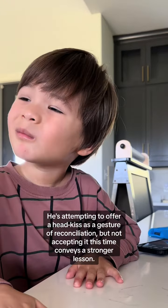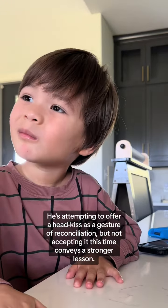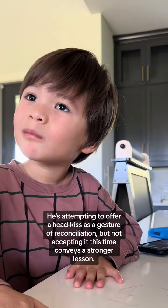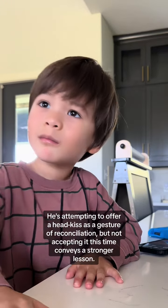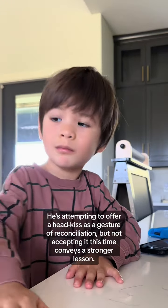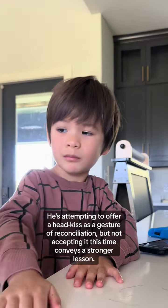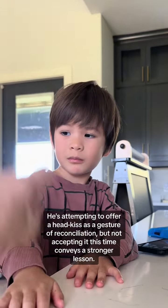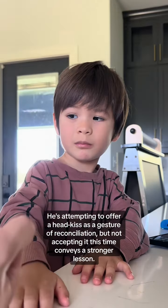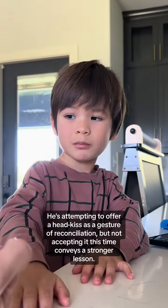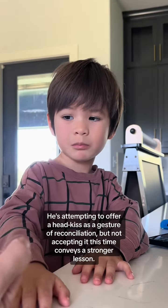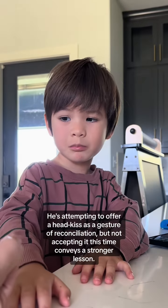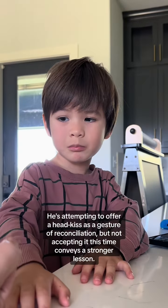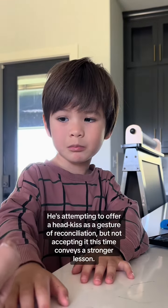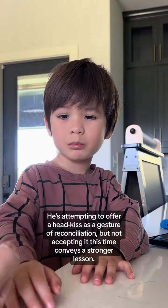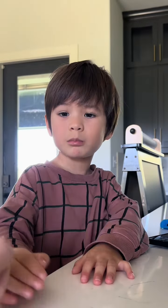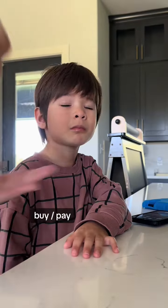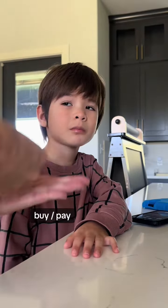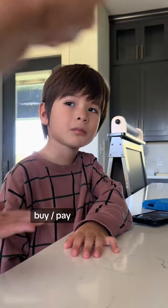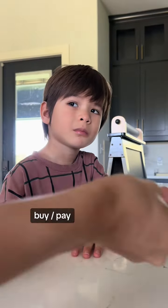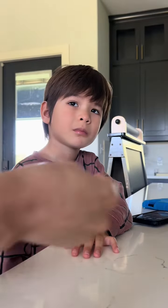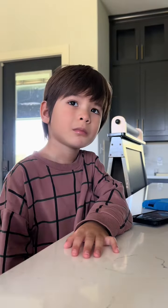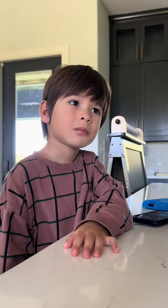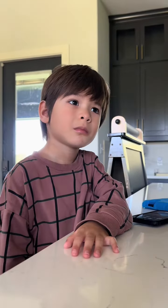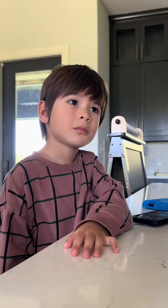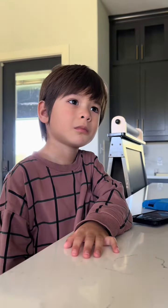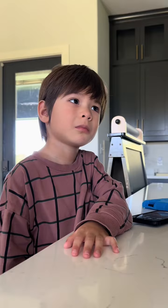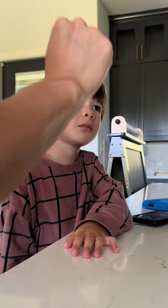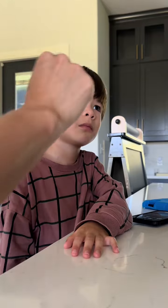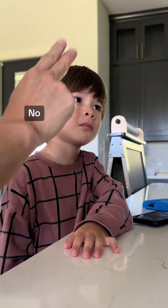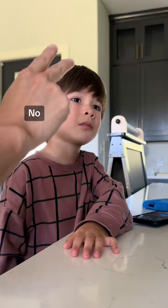Wait, it's gonna break. And then we're gonna have to buy another one? No.